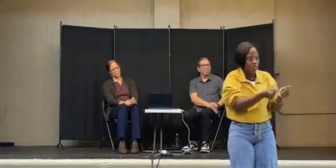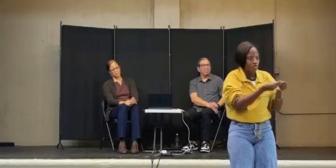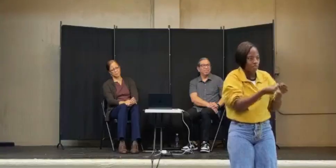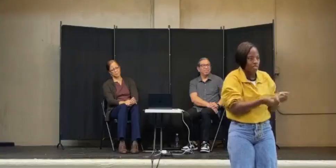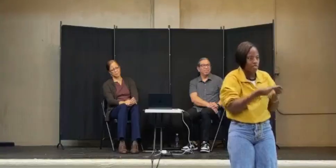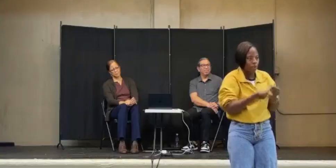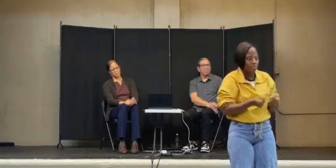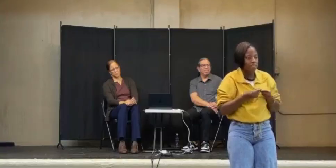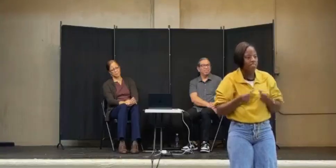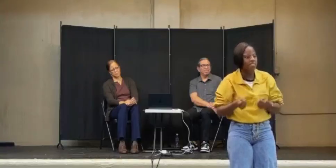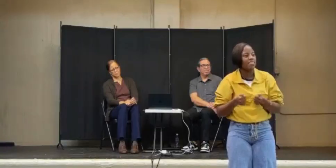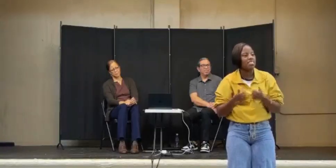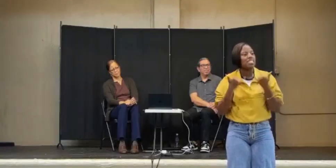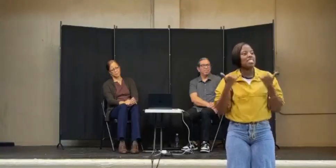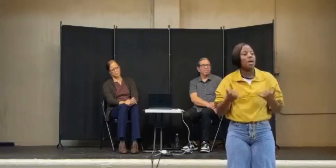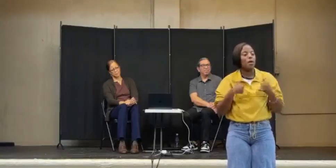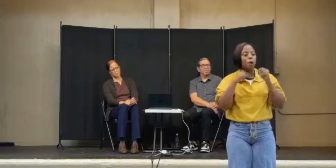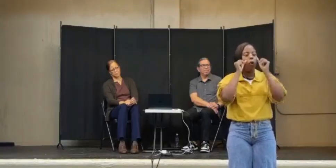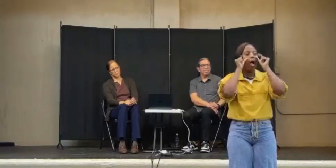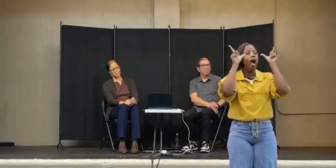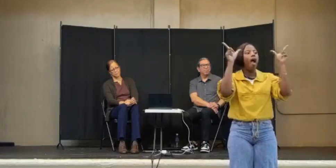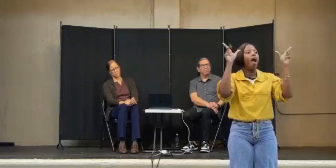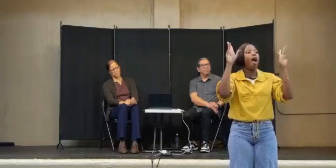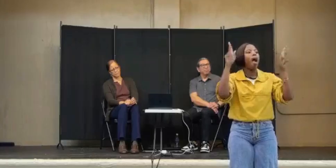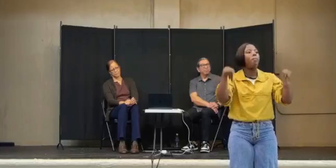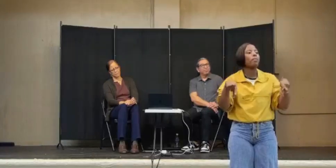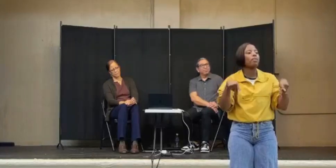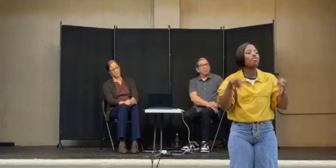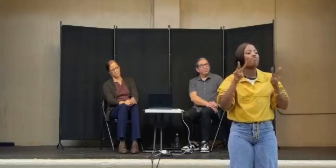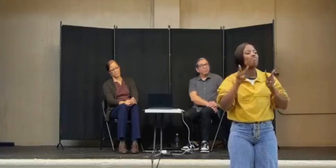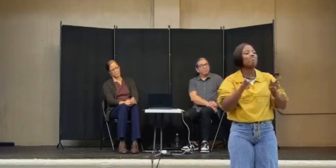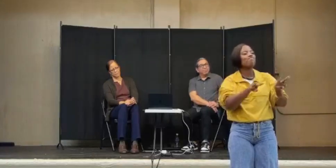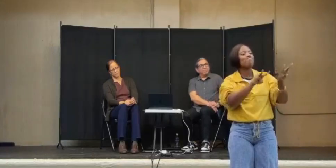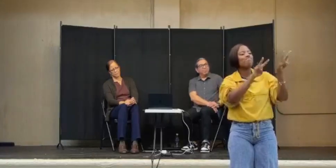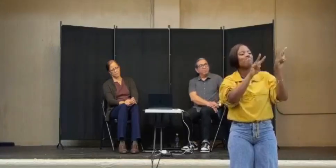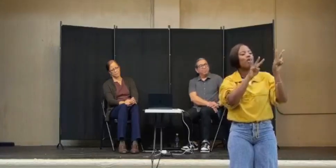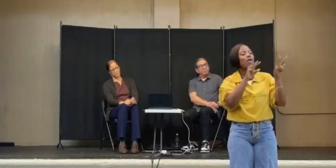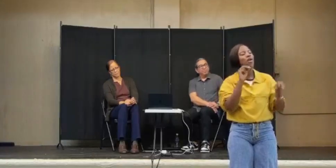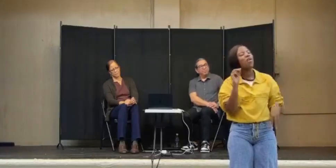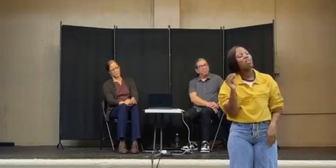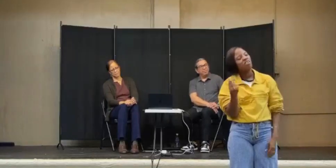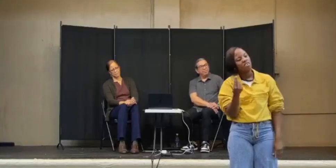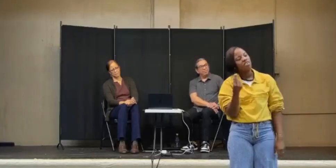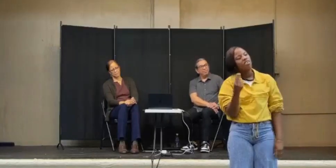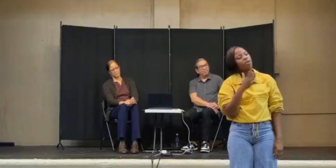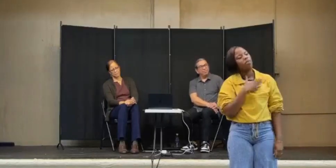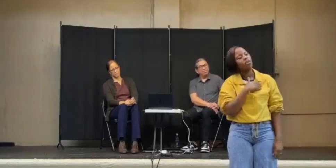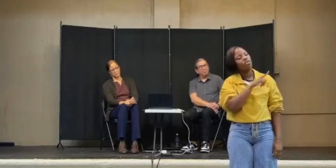problems with around my home, and I'm trying to resolve some of those problems. I feel like my